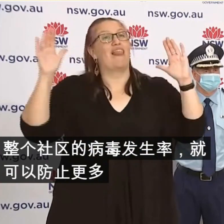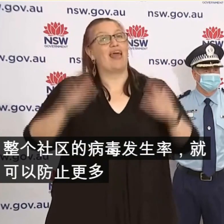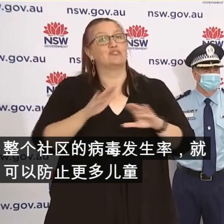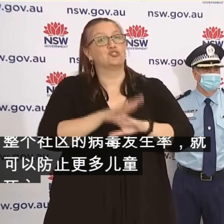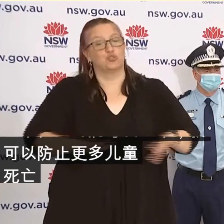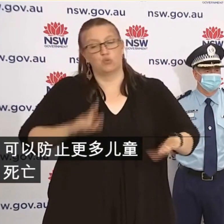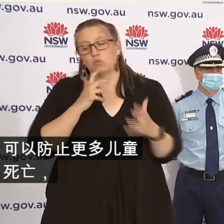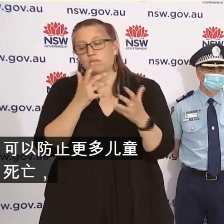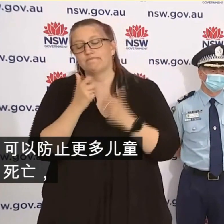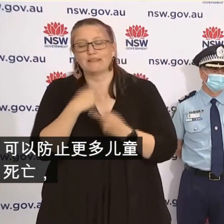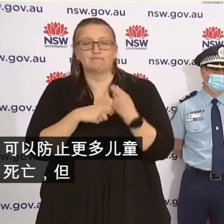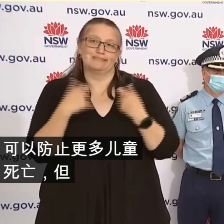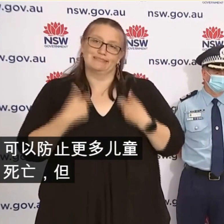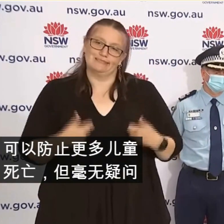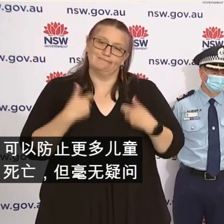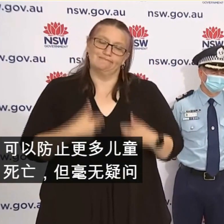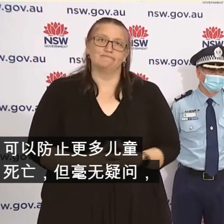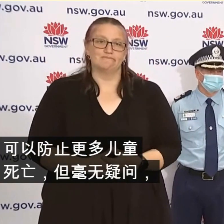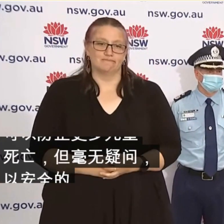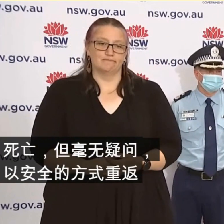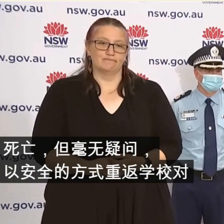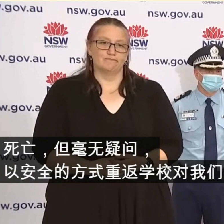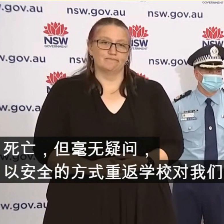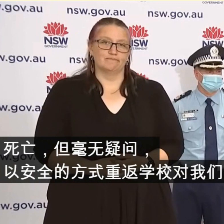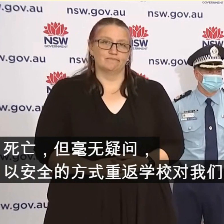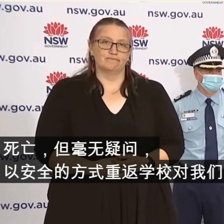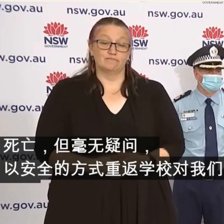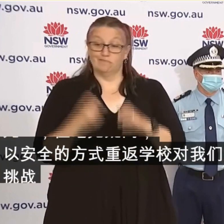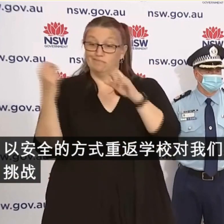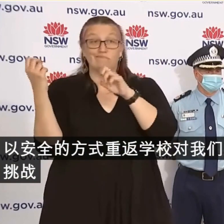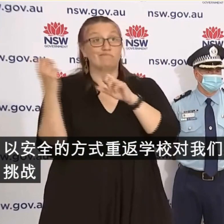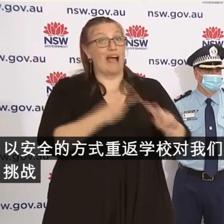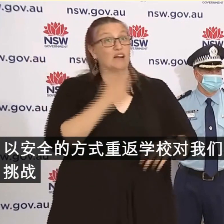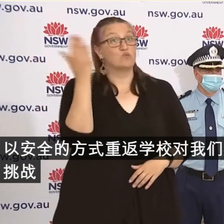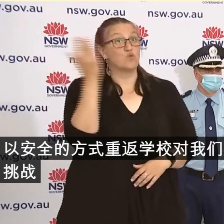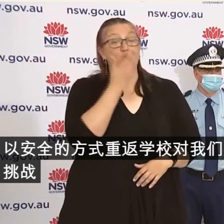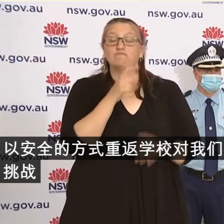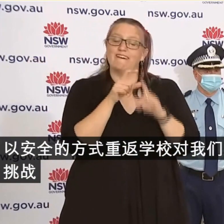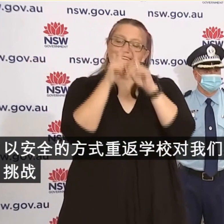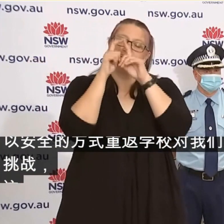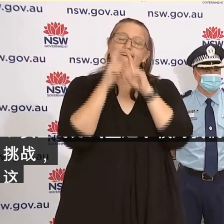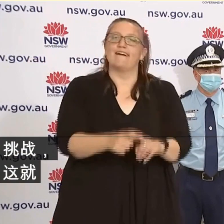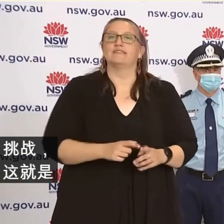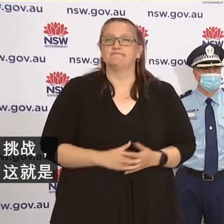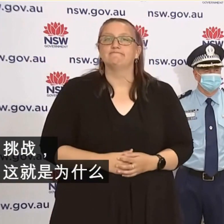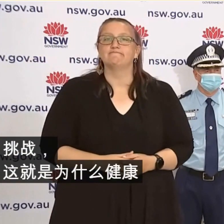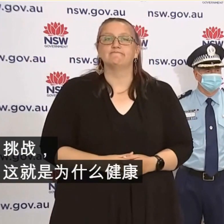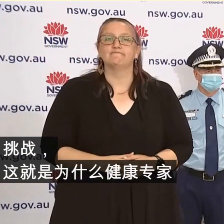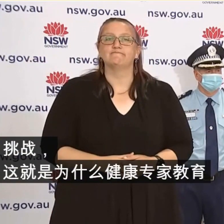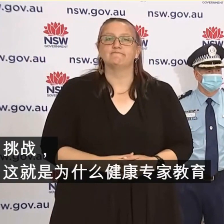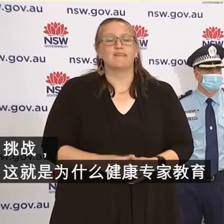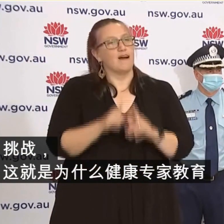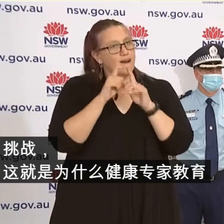from succumbing. But there's no doubt that back to school will be an enormous challenge for us in a safe way, and that's why the